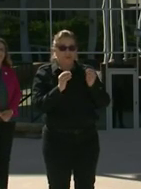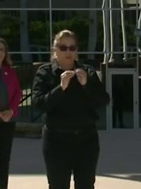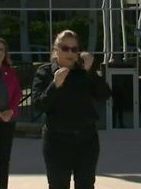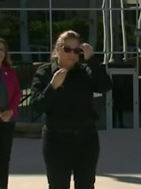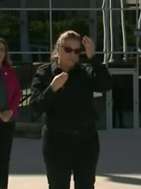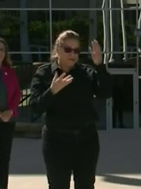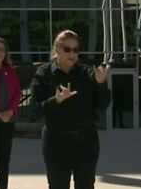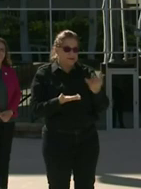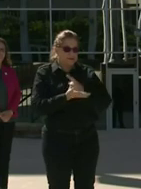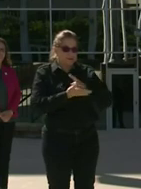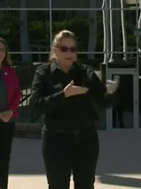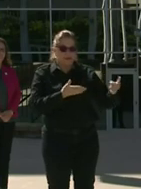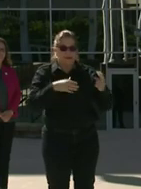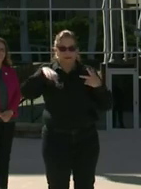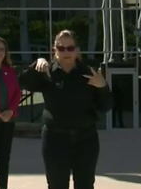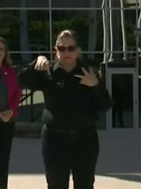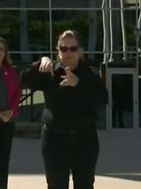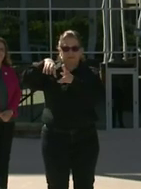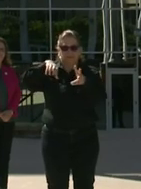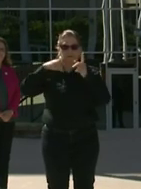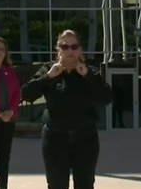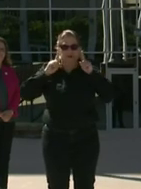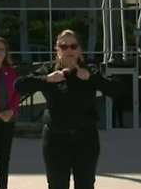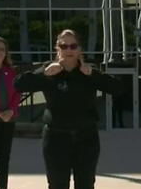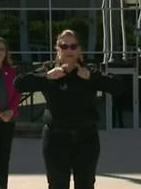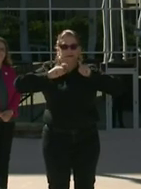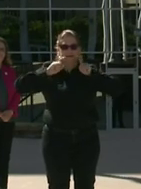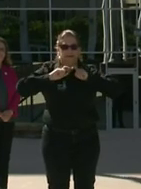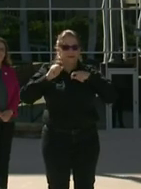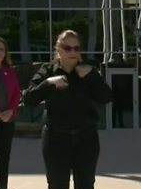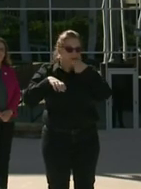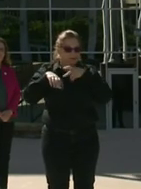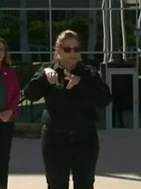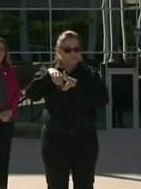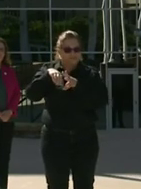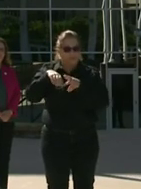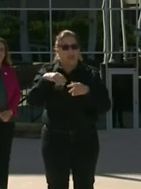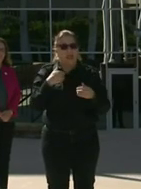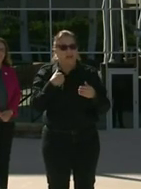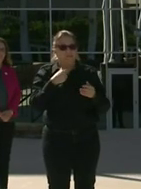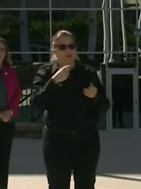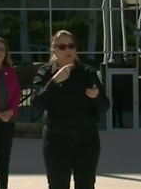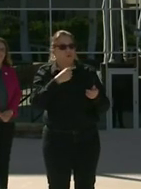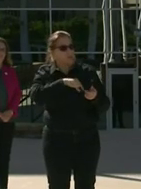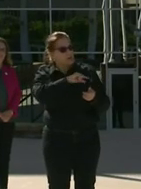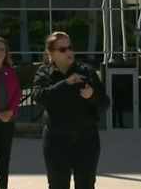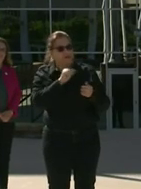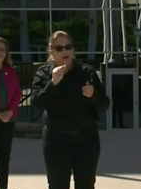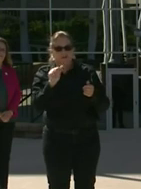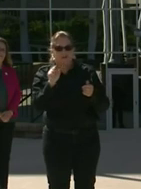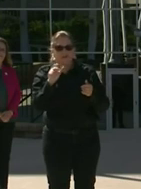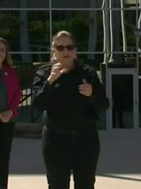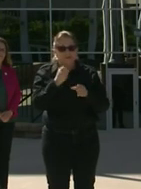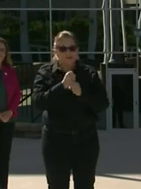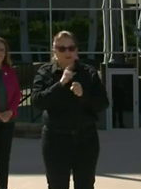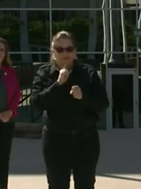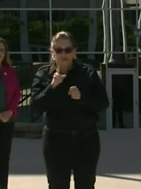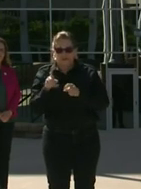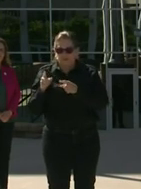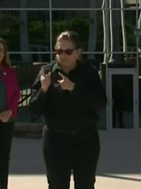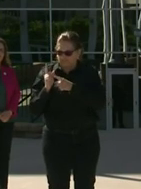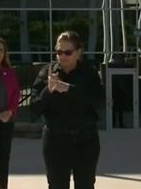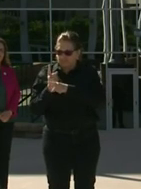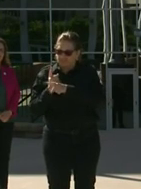and they're doing some kind of quality assurance right now to make sure that we'll be ready. But that site